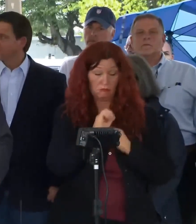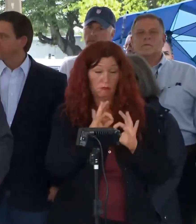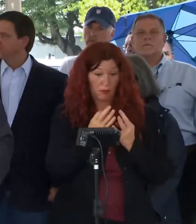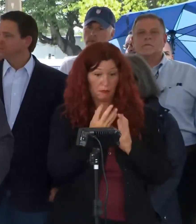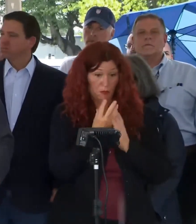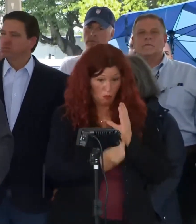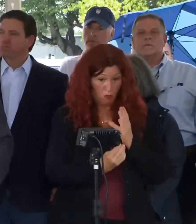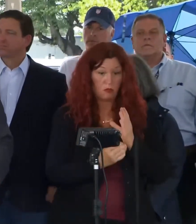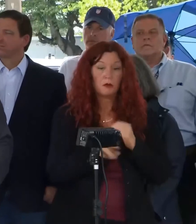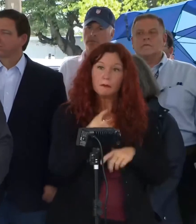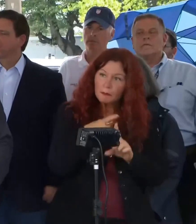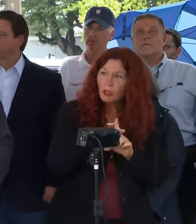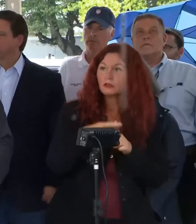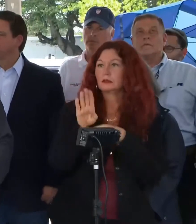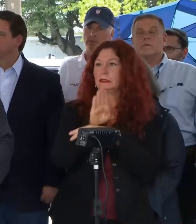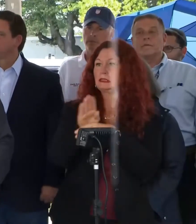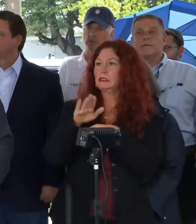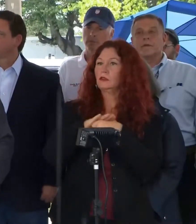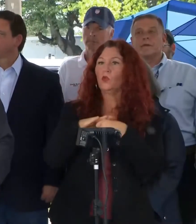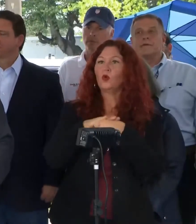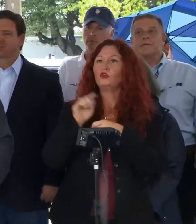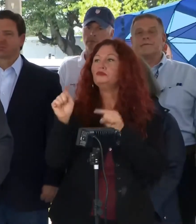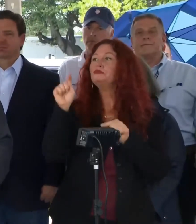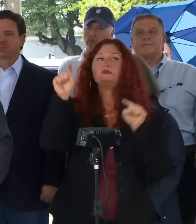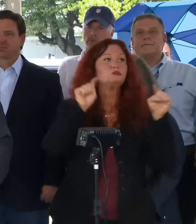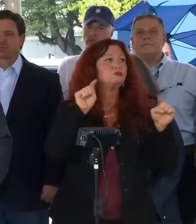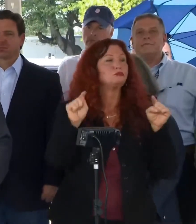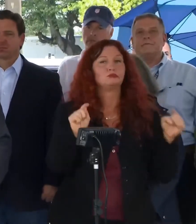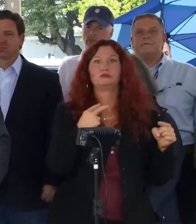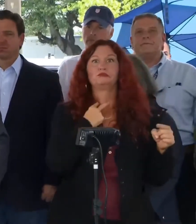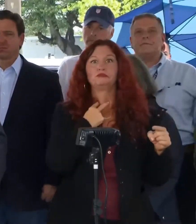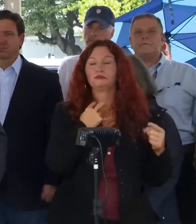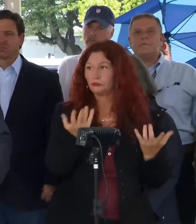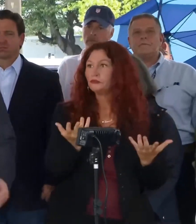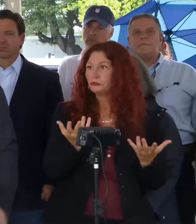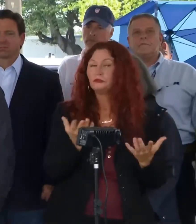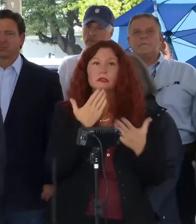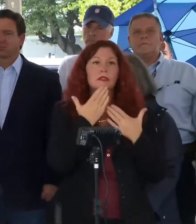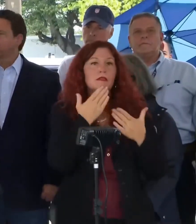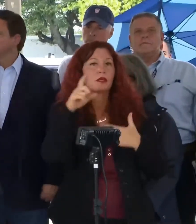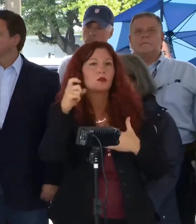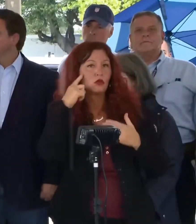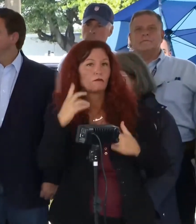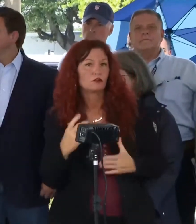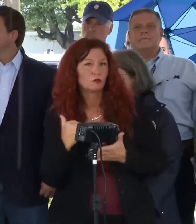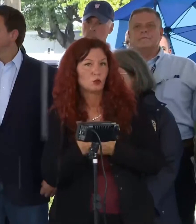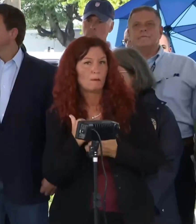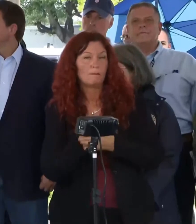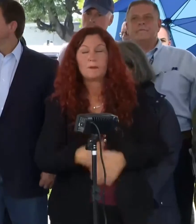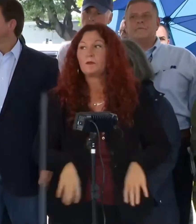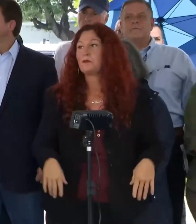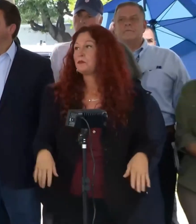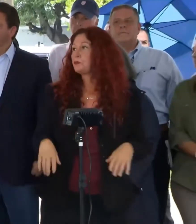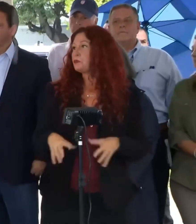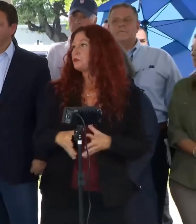responders. Thank you to the governor, the local community, and the federal government for stepping up to assess this need.